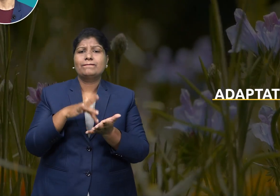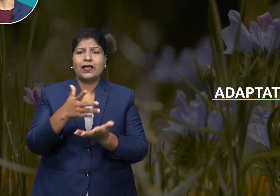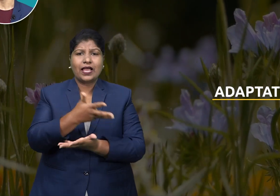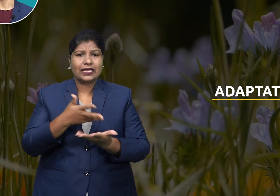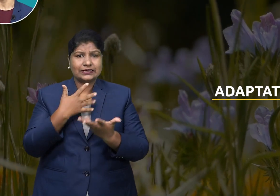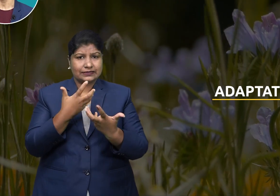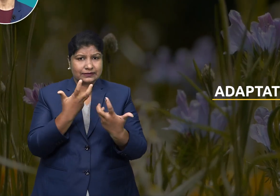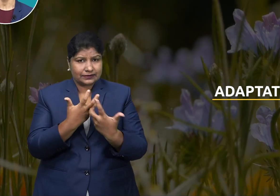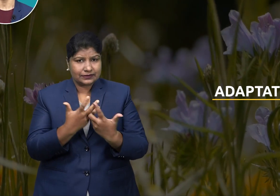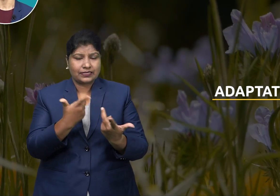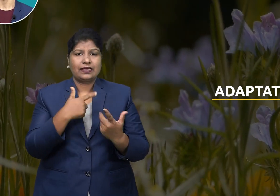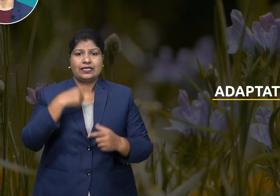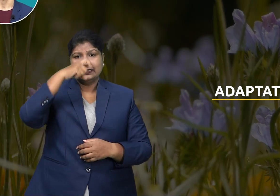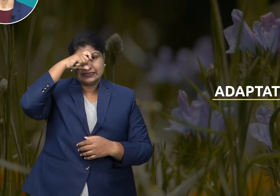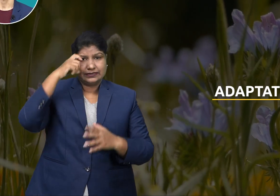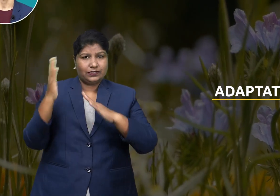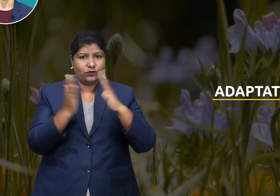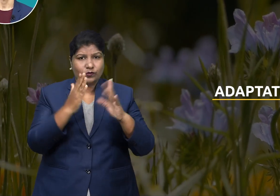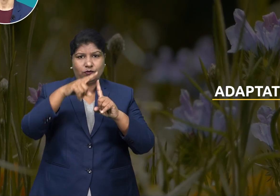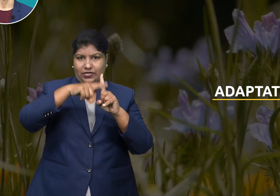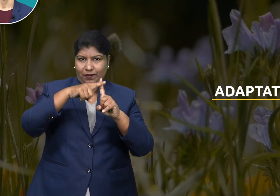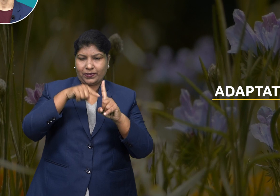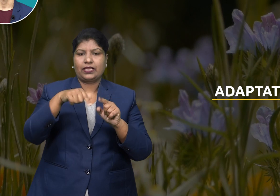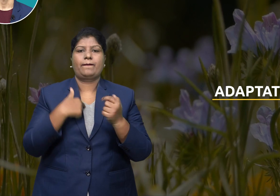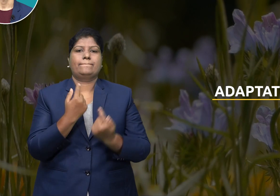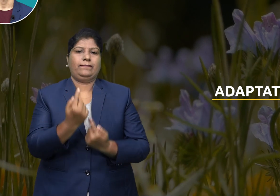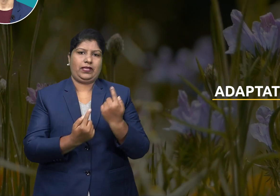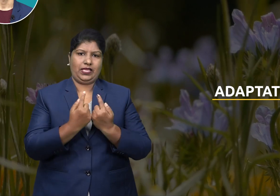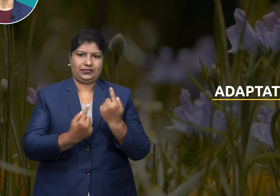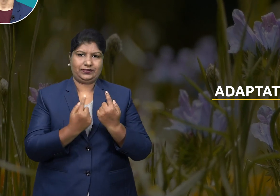adaptation to temperature in plants.